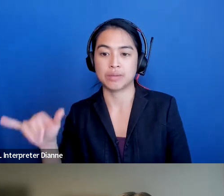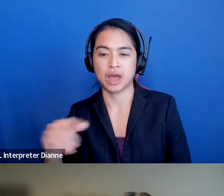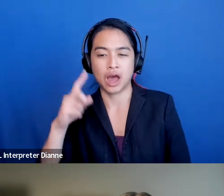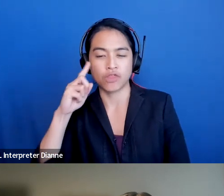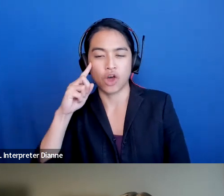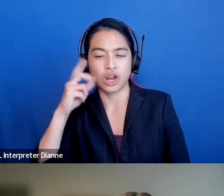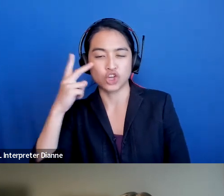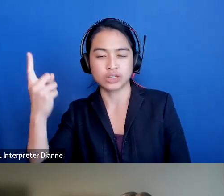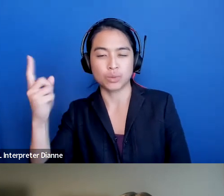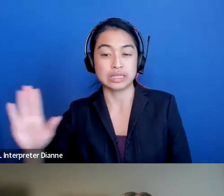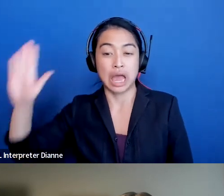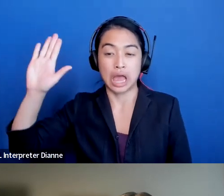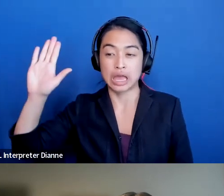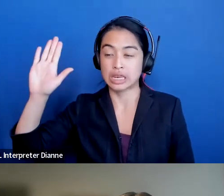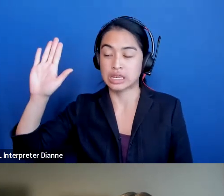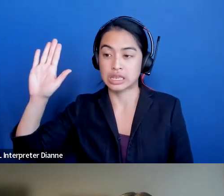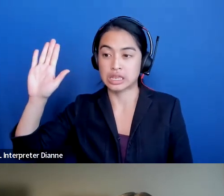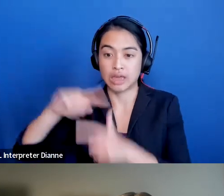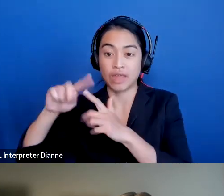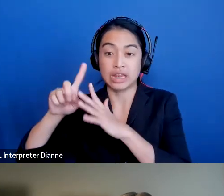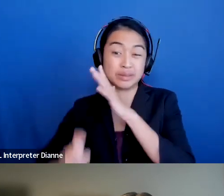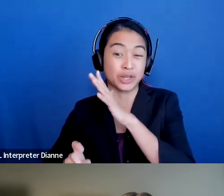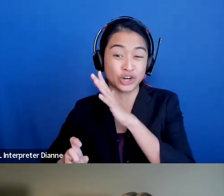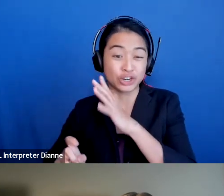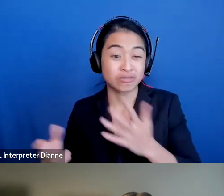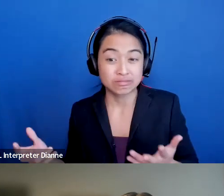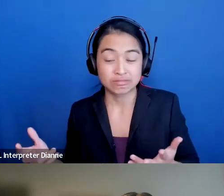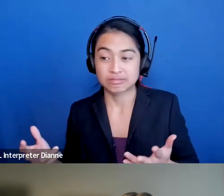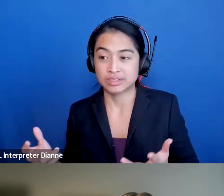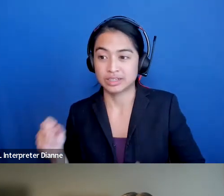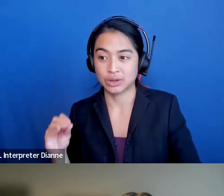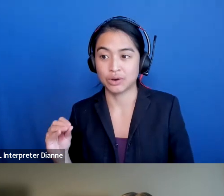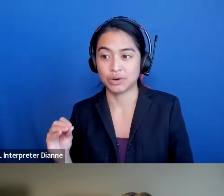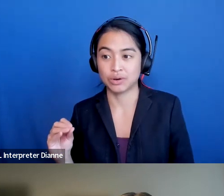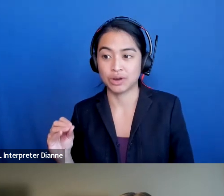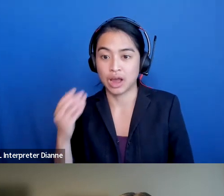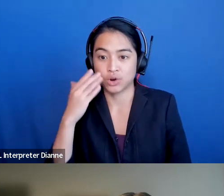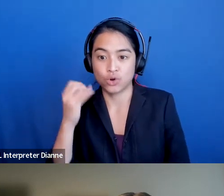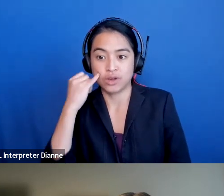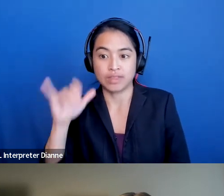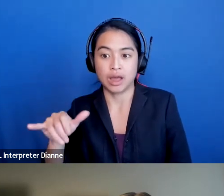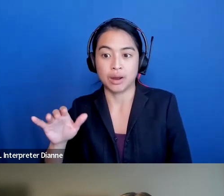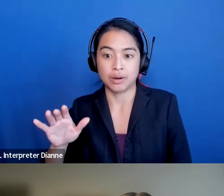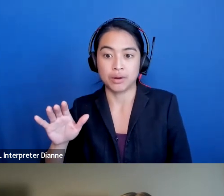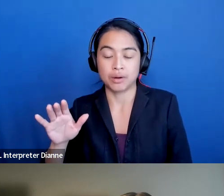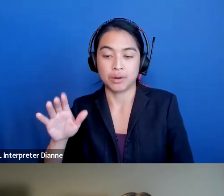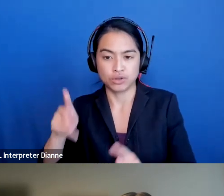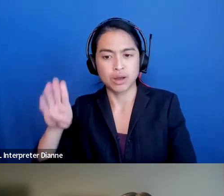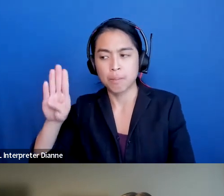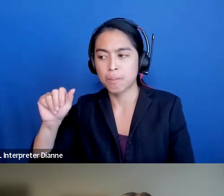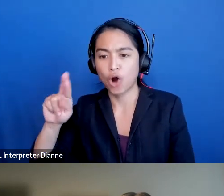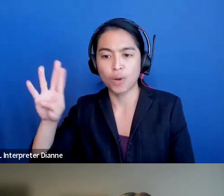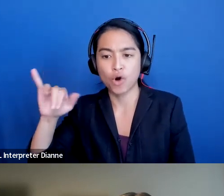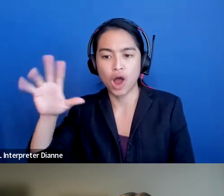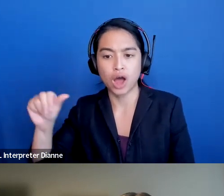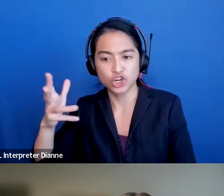hand raised, but then it disappeared. And so I don't know if the person, Barbara, did you want to ask a